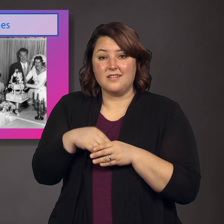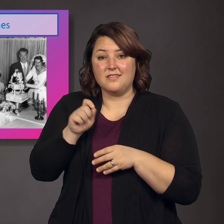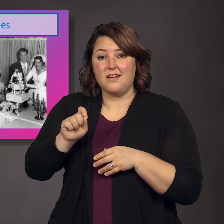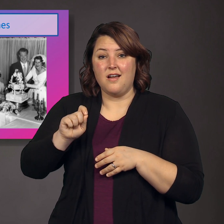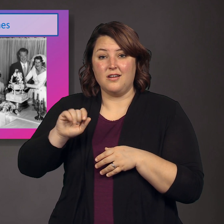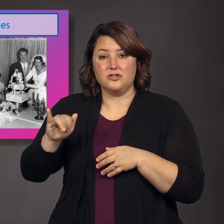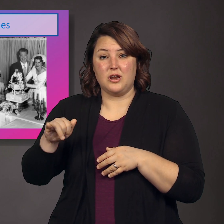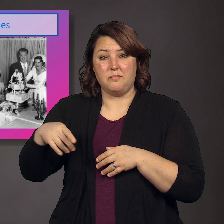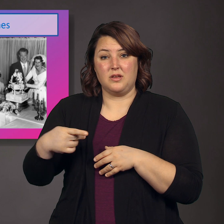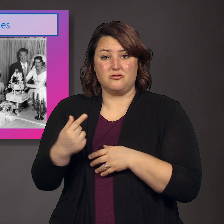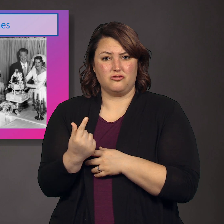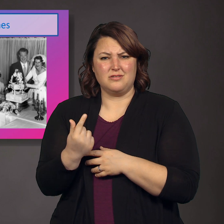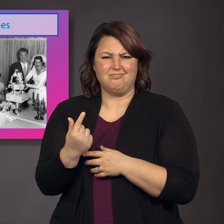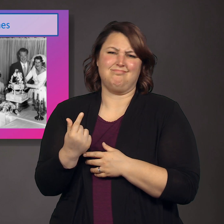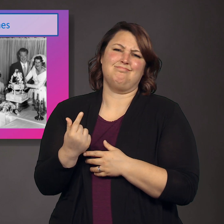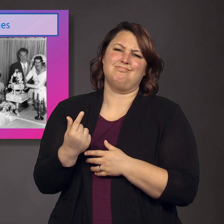wedding.jpg would not be a good choice.